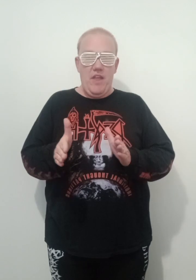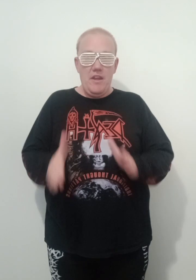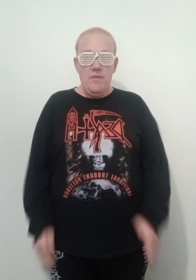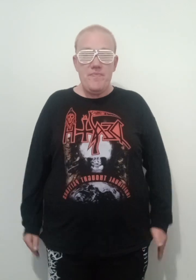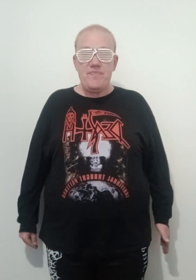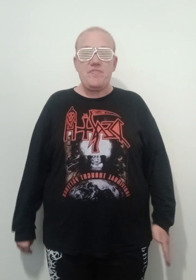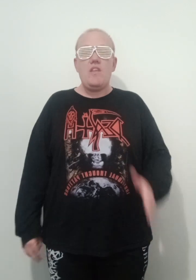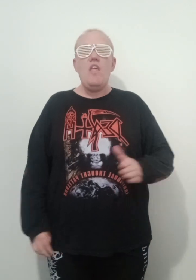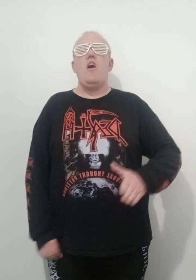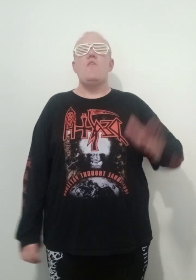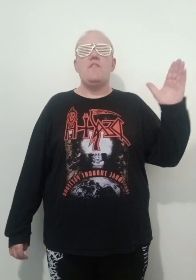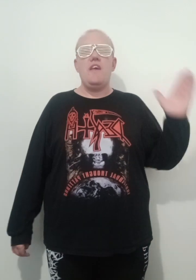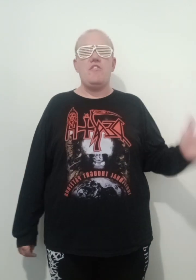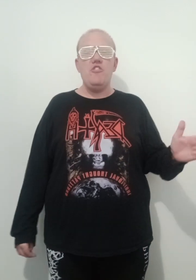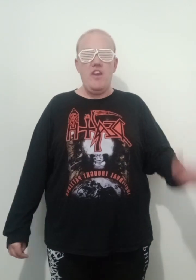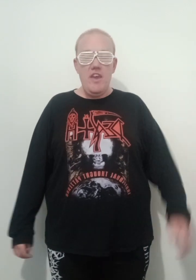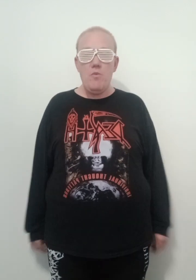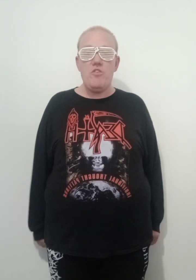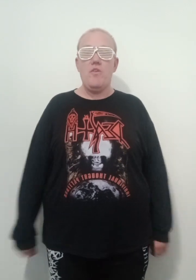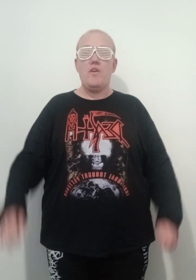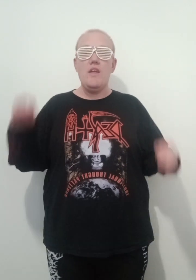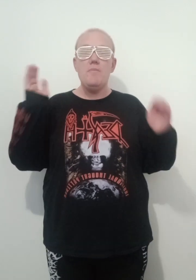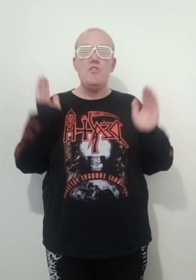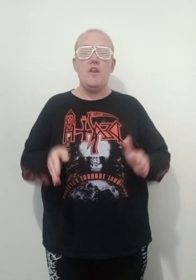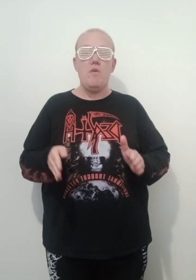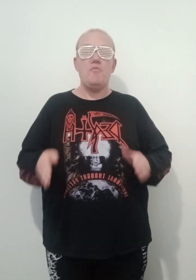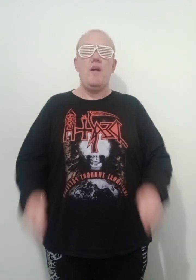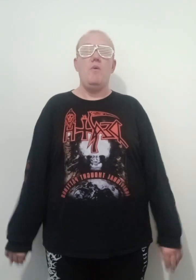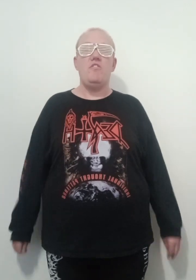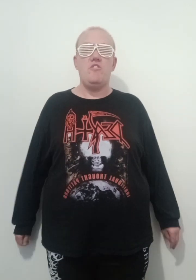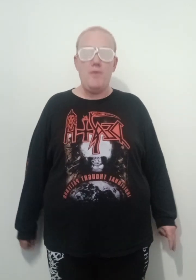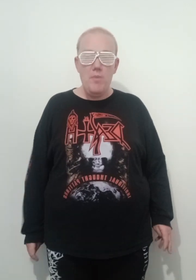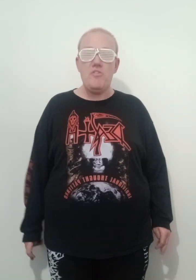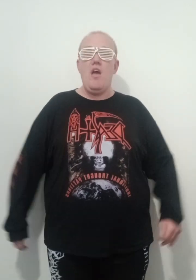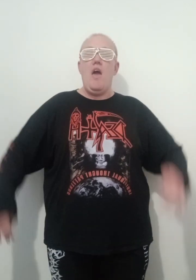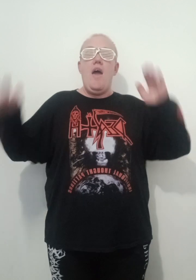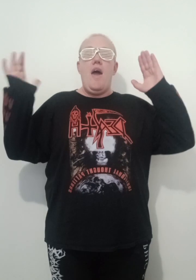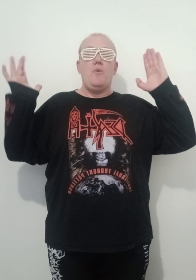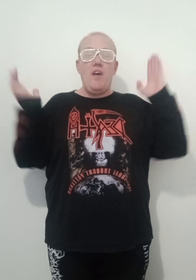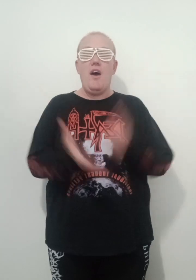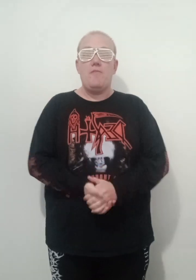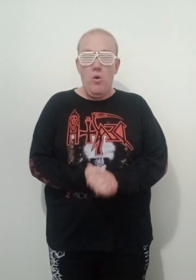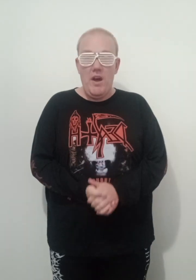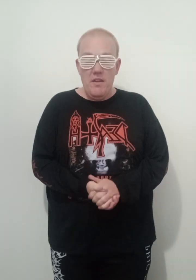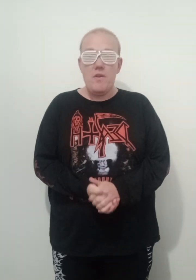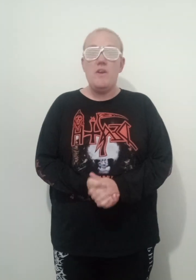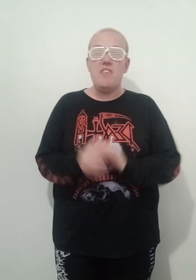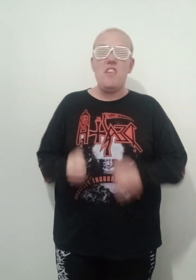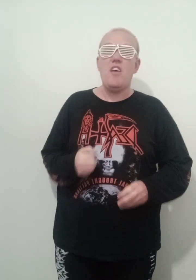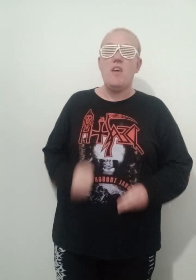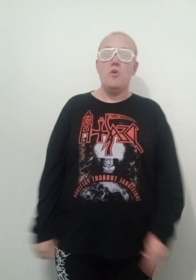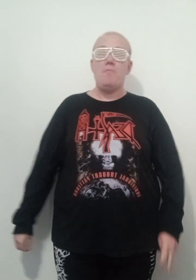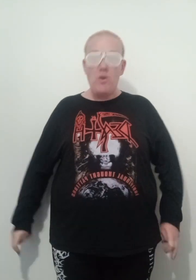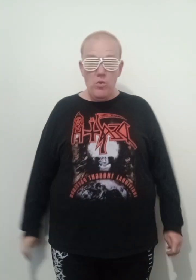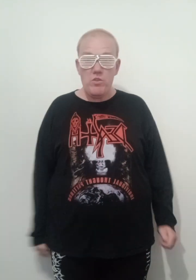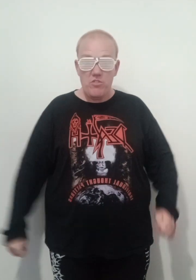ladder, over at the SCG, we saw the Glebe Dirty Reds play Western Suburbs, and it was a hard-fought one, very tense, hard-fought battle, which was great